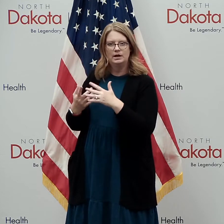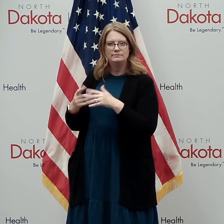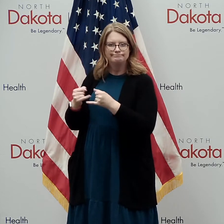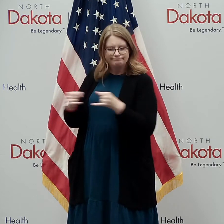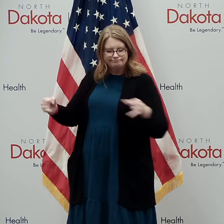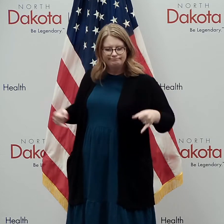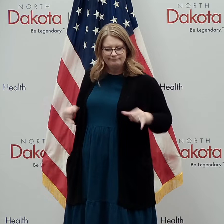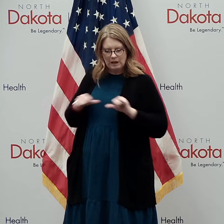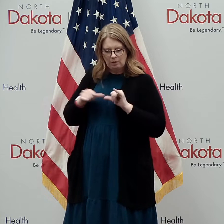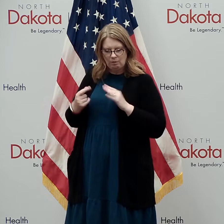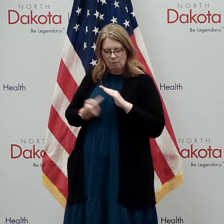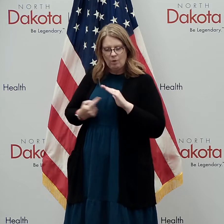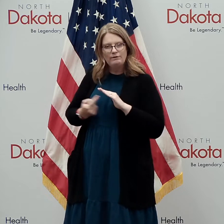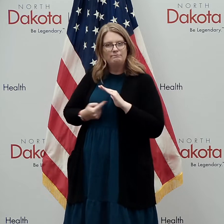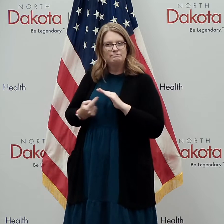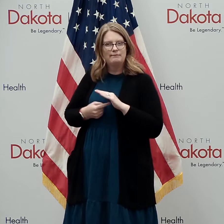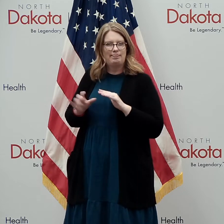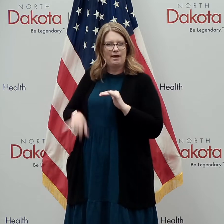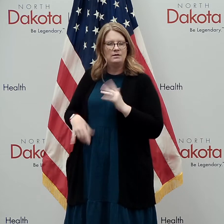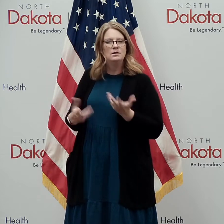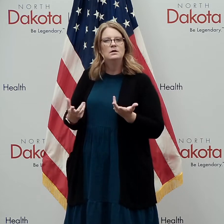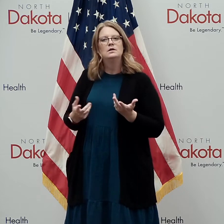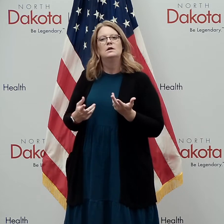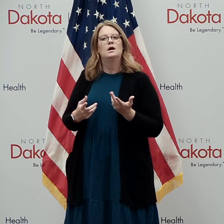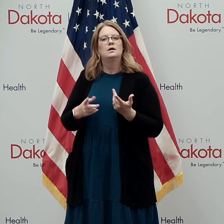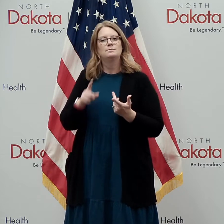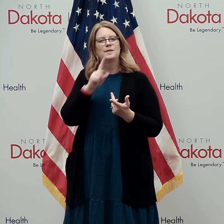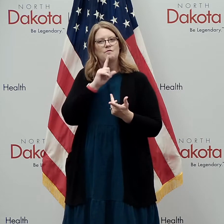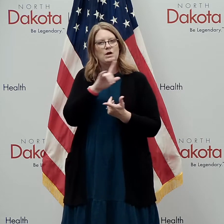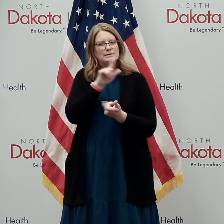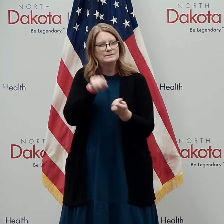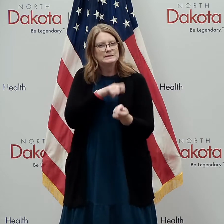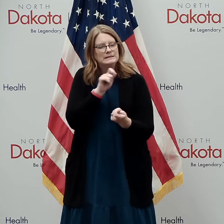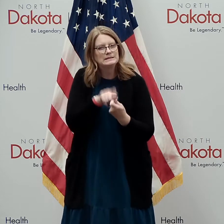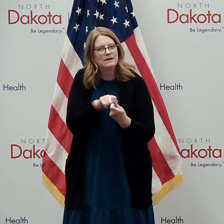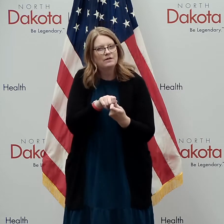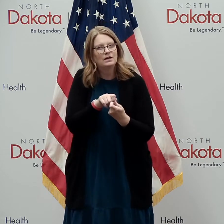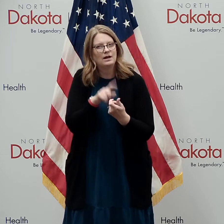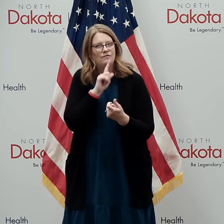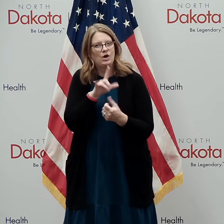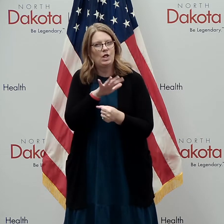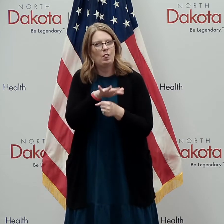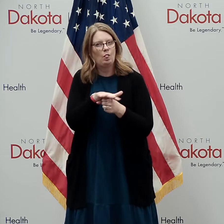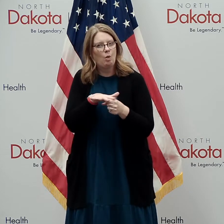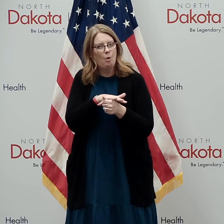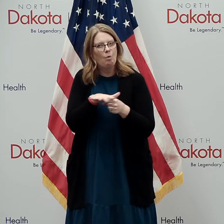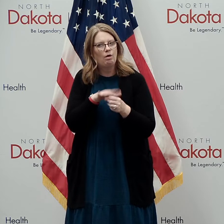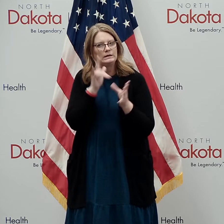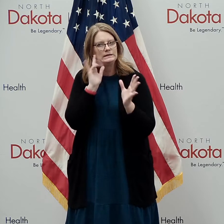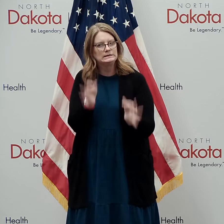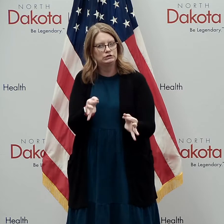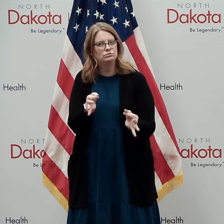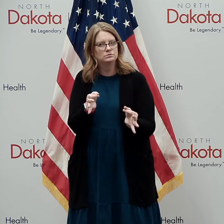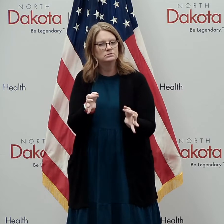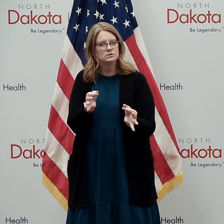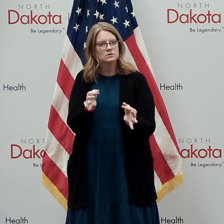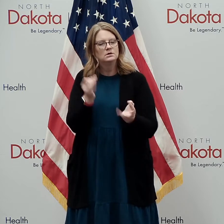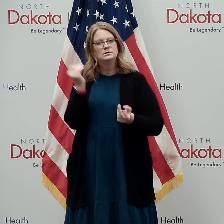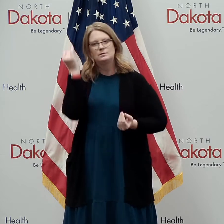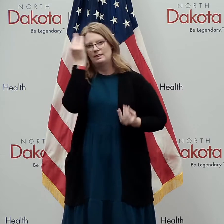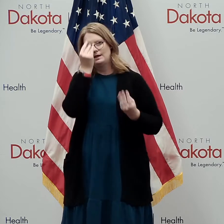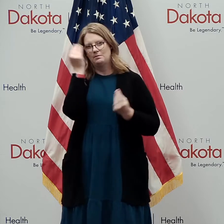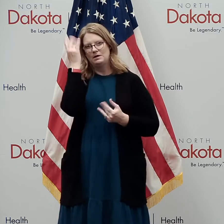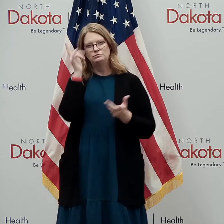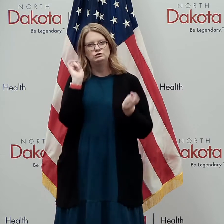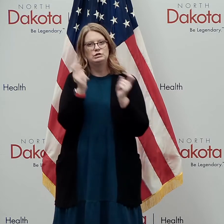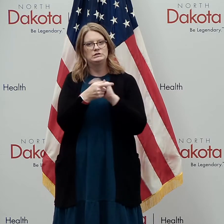so again, we're going to want to apply very targeted and very local decision making as we think about changing any